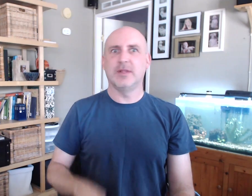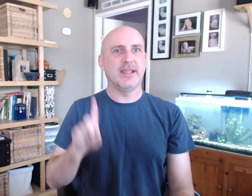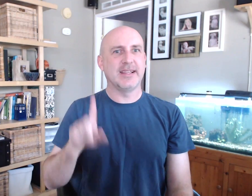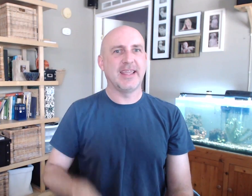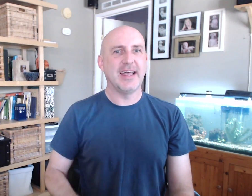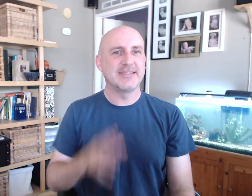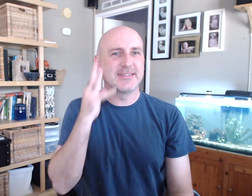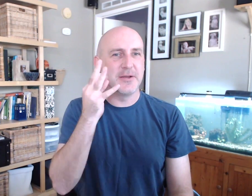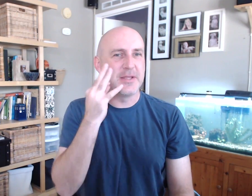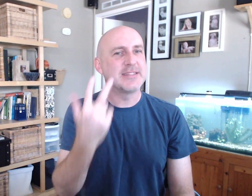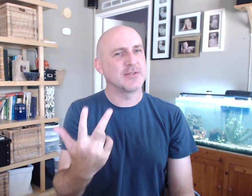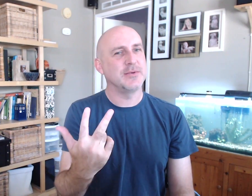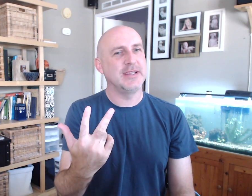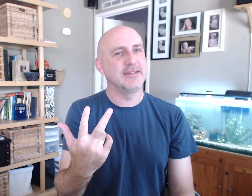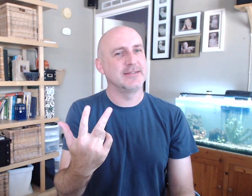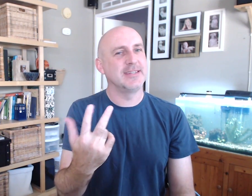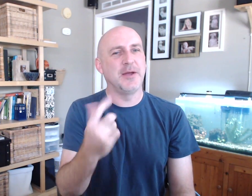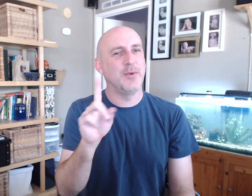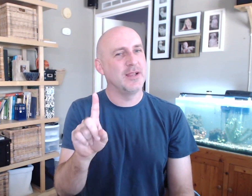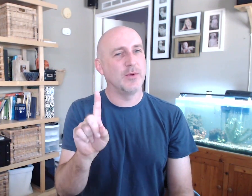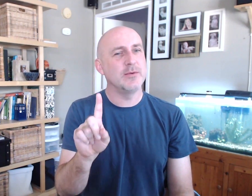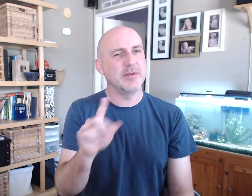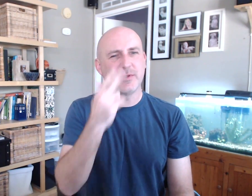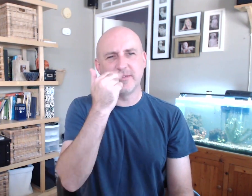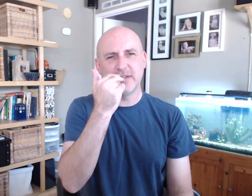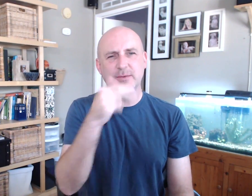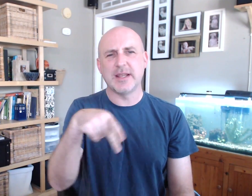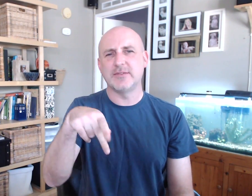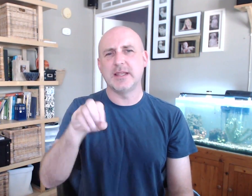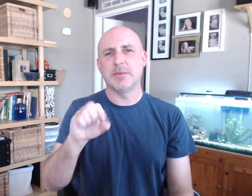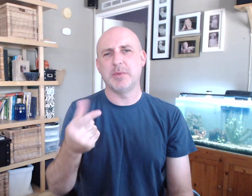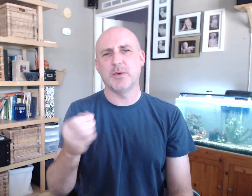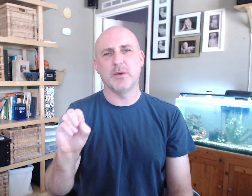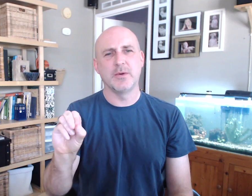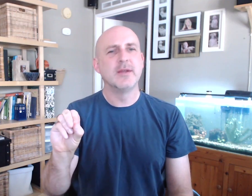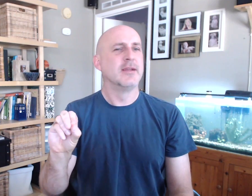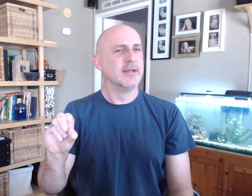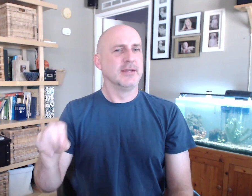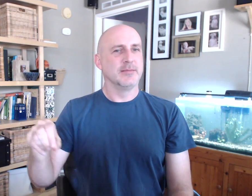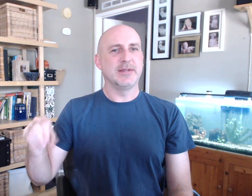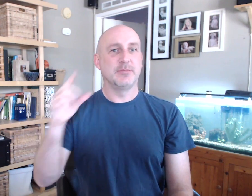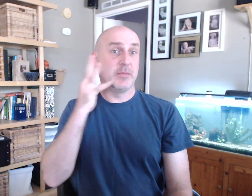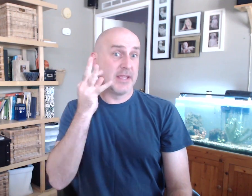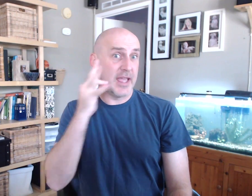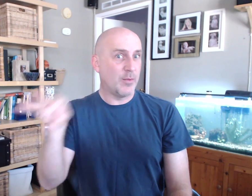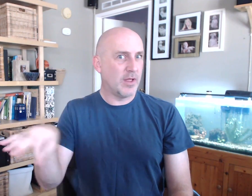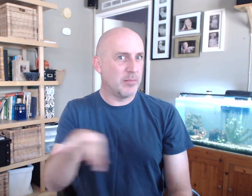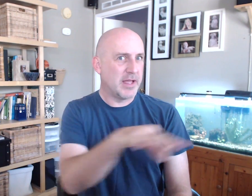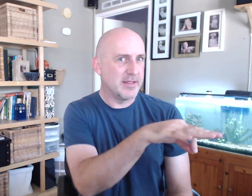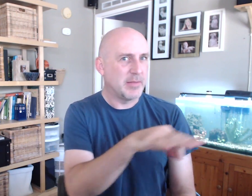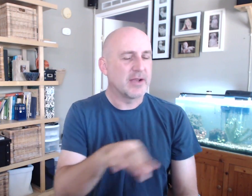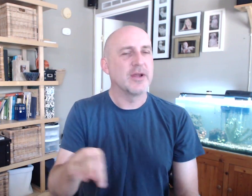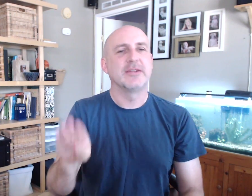one-legged cats. No, he has three. It's not one. One would be really funny. We'd have to name him Pogo. But maybe the cat will hop by in the background